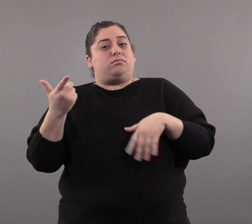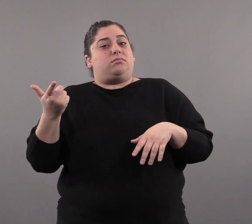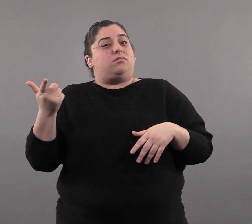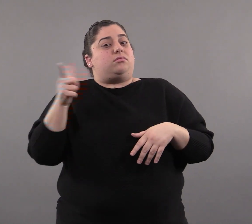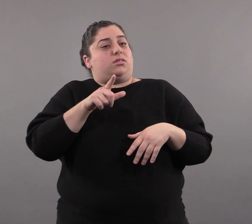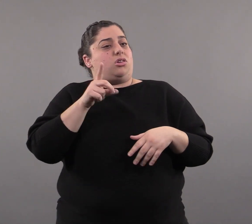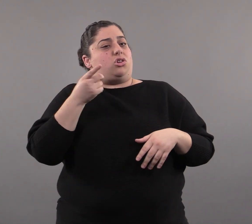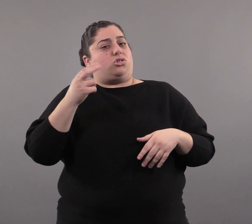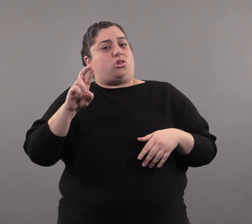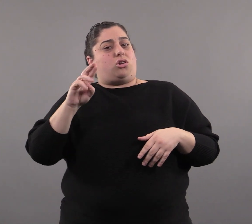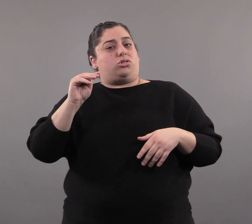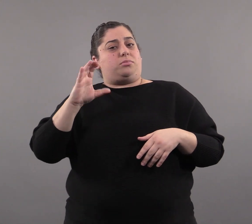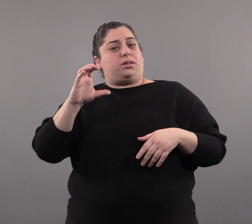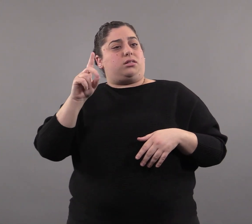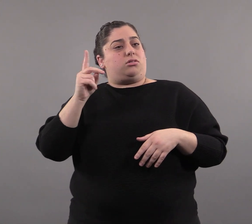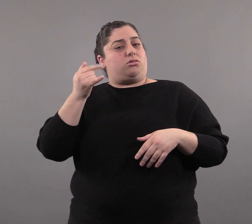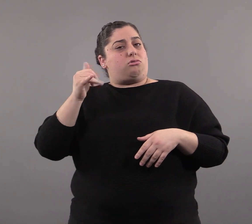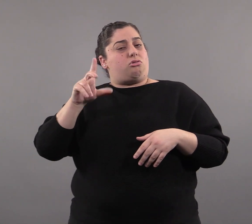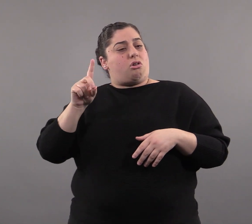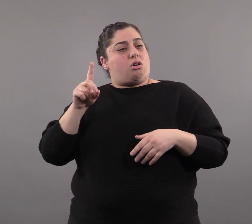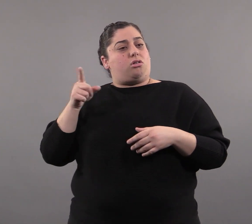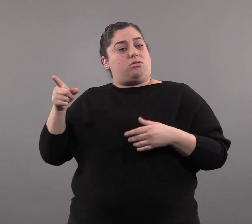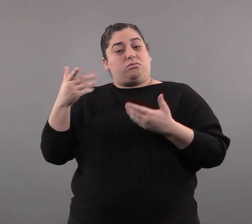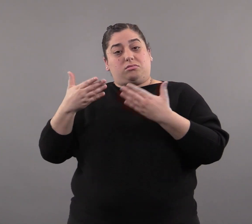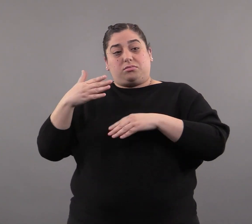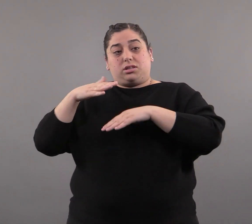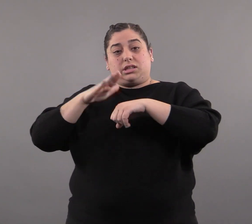the history of international travel. Yes, ma'am.